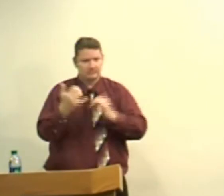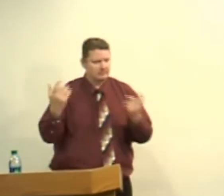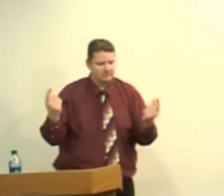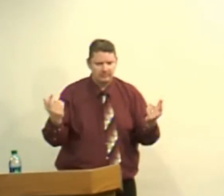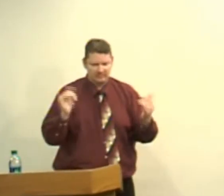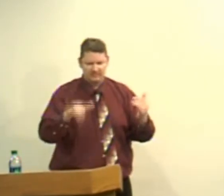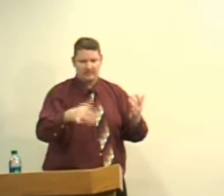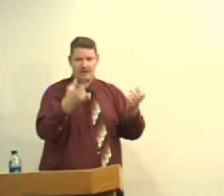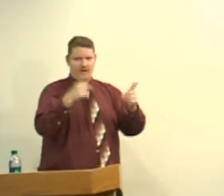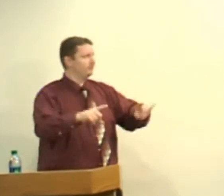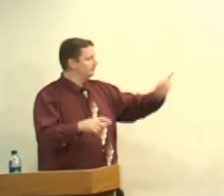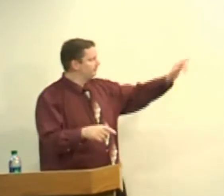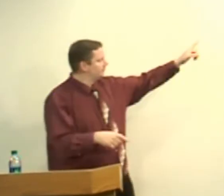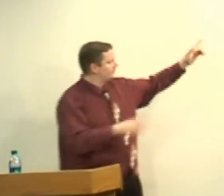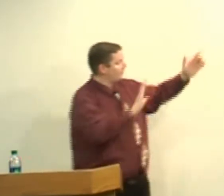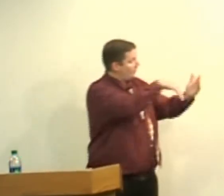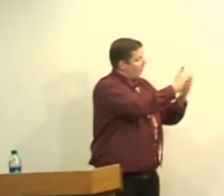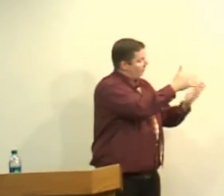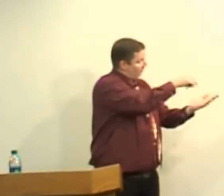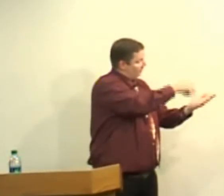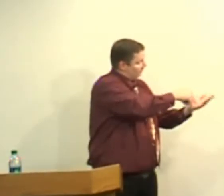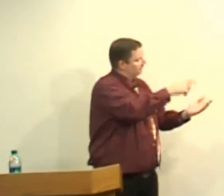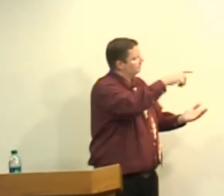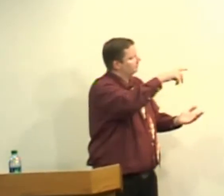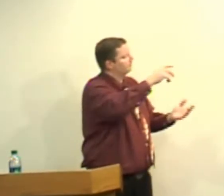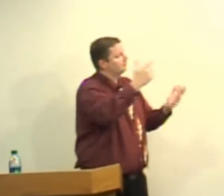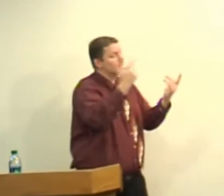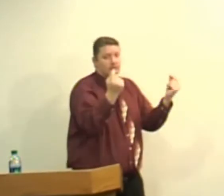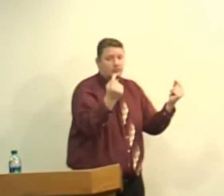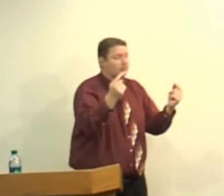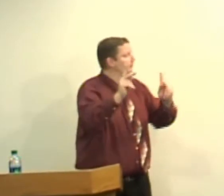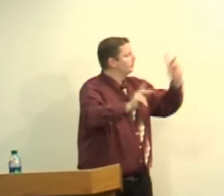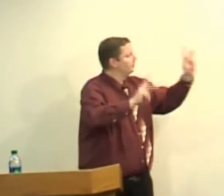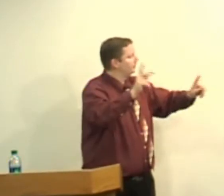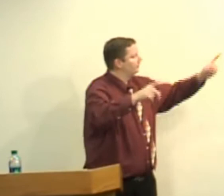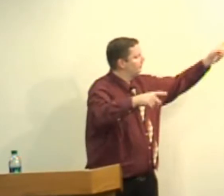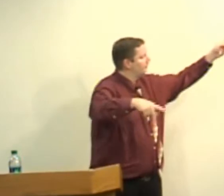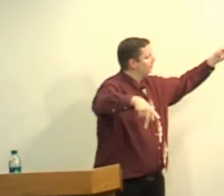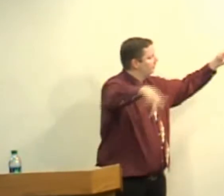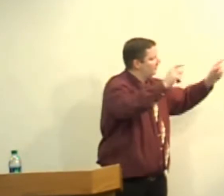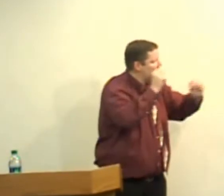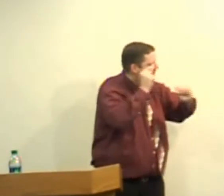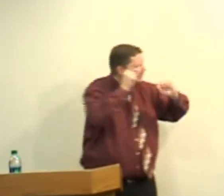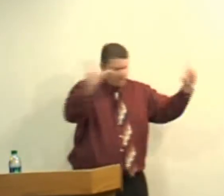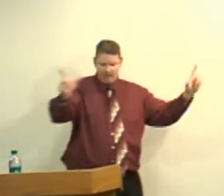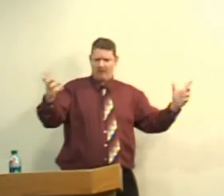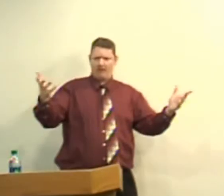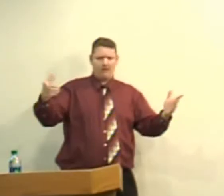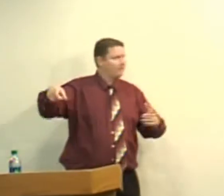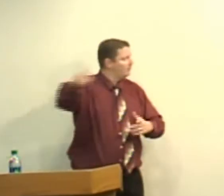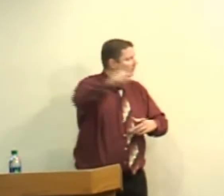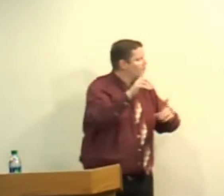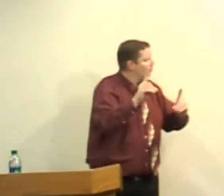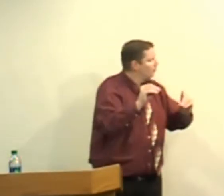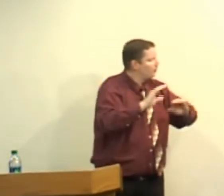you know, salvation, when one has been saved, it says that these people are surprised